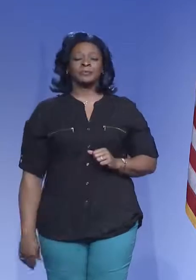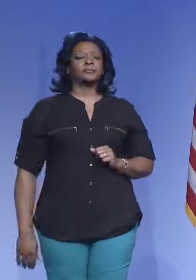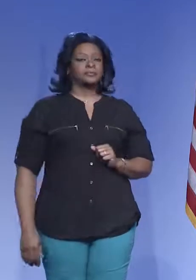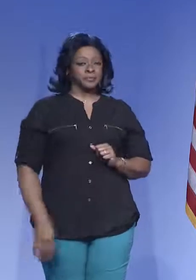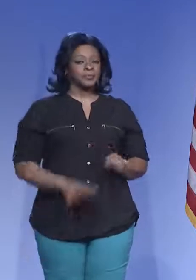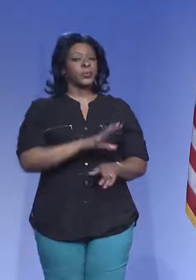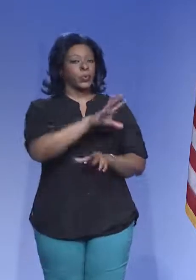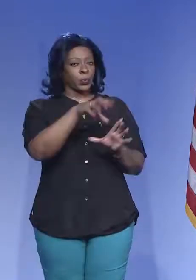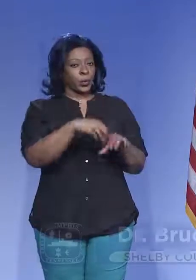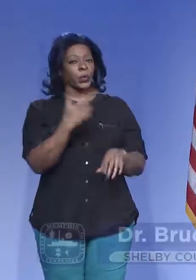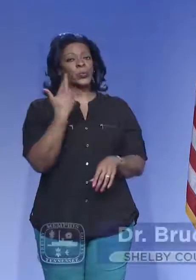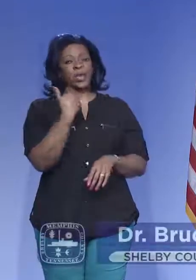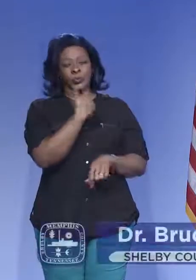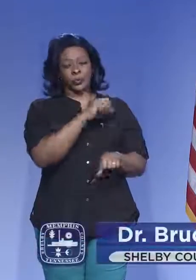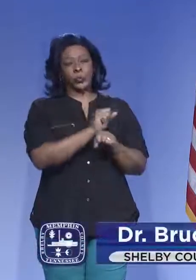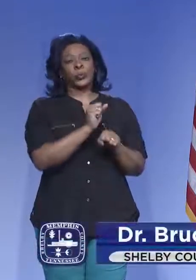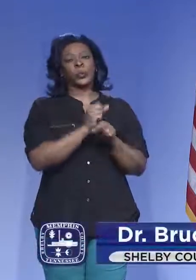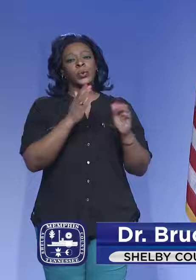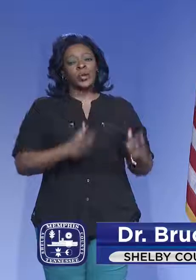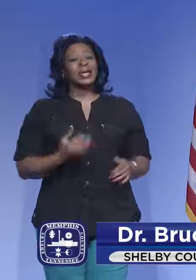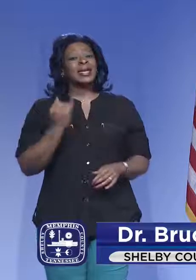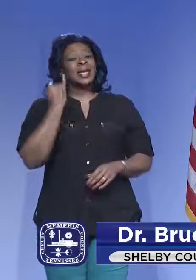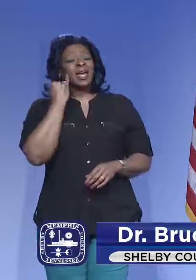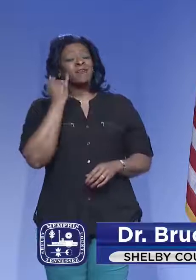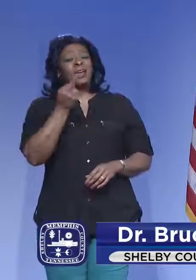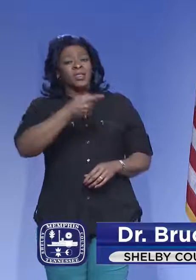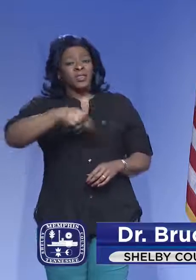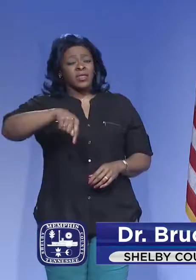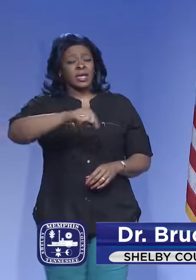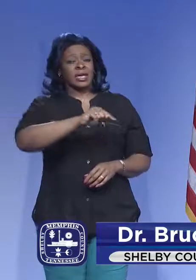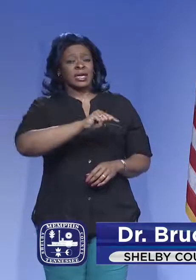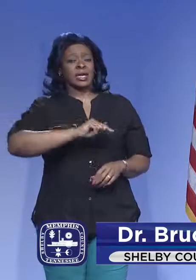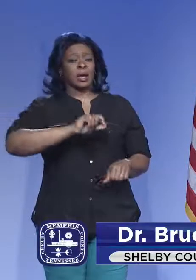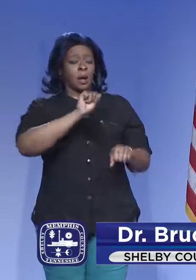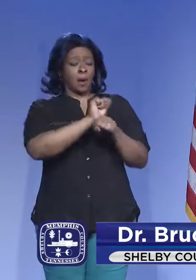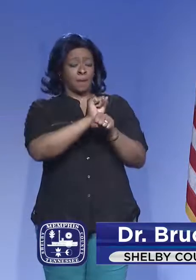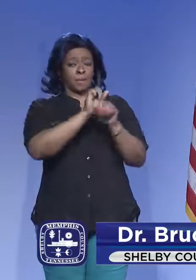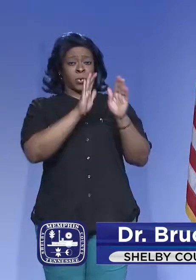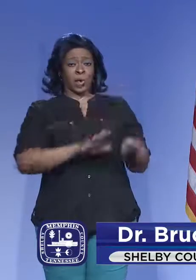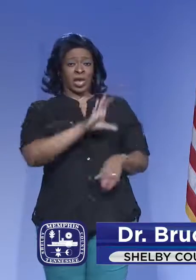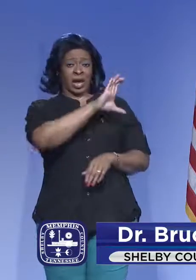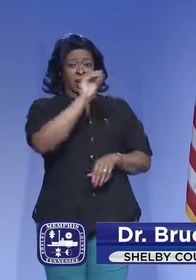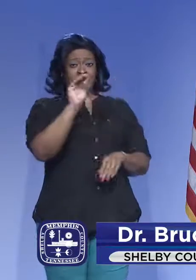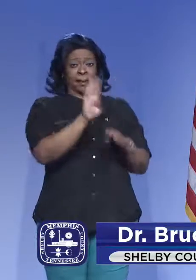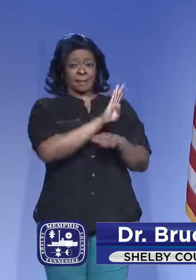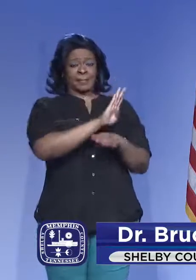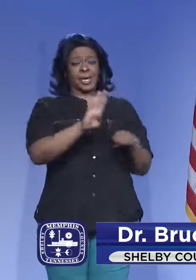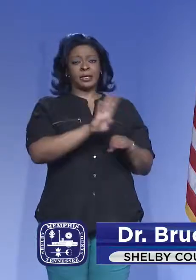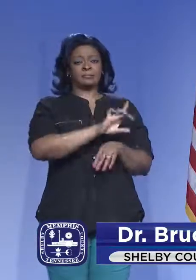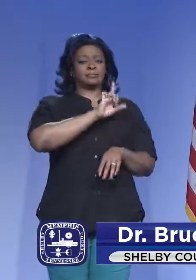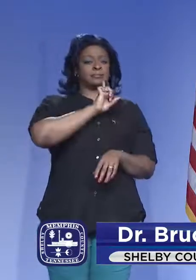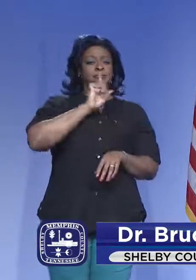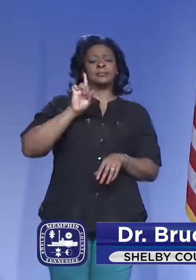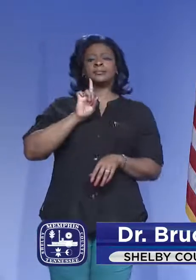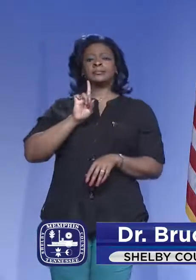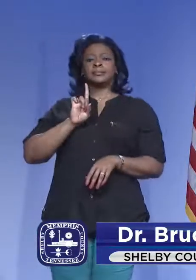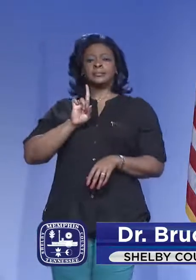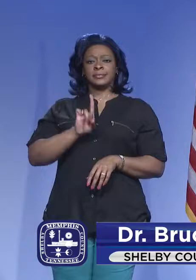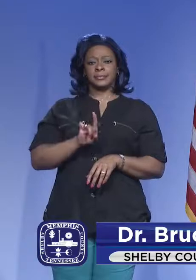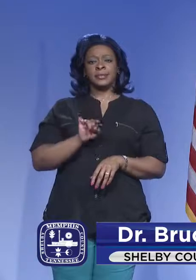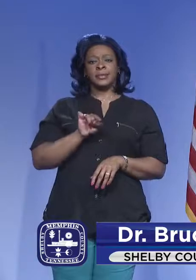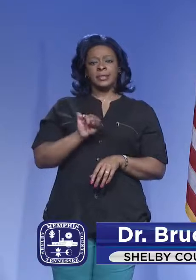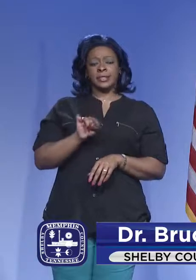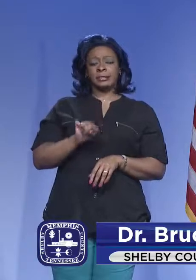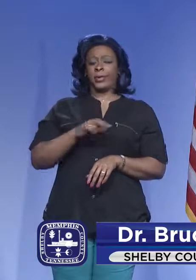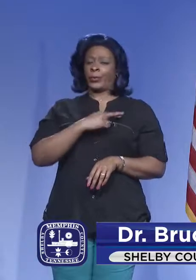would include restaurant workers if the employer deemed that they are